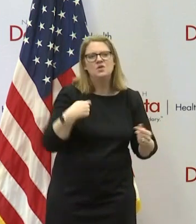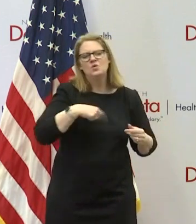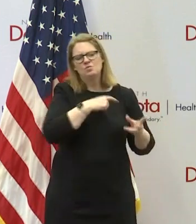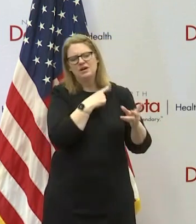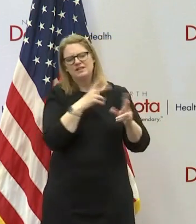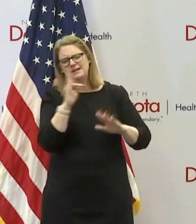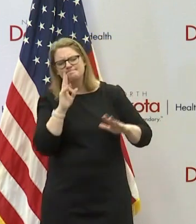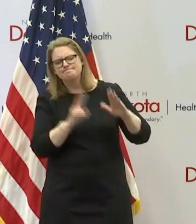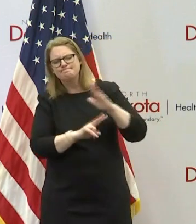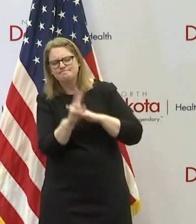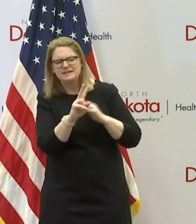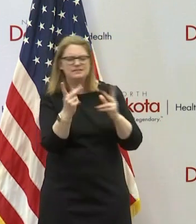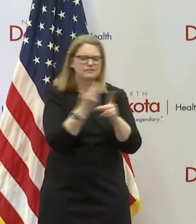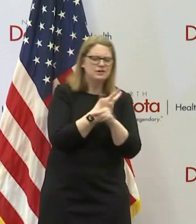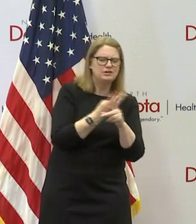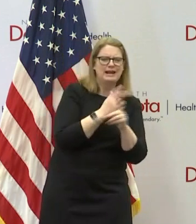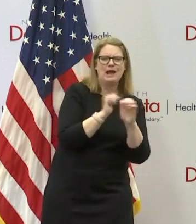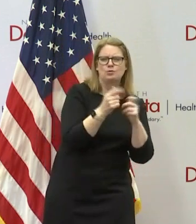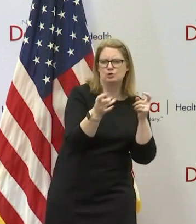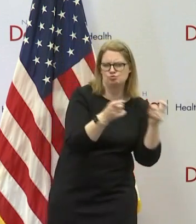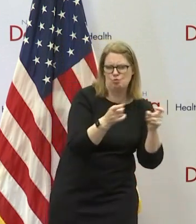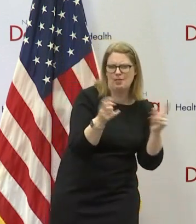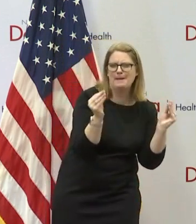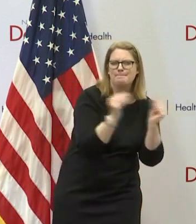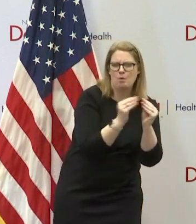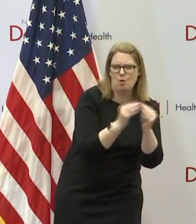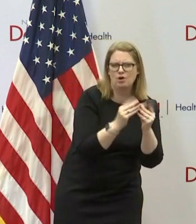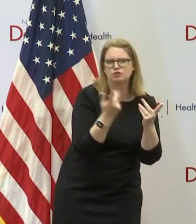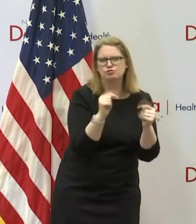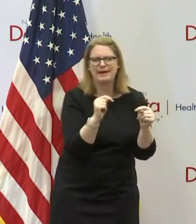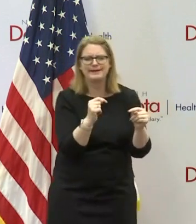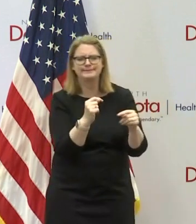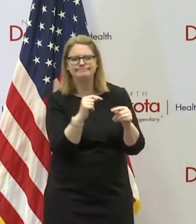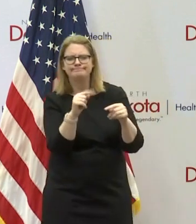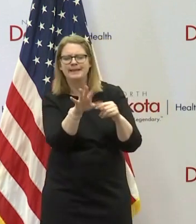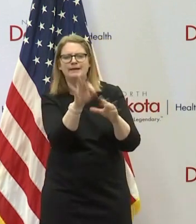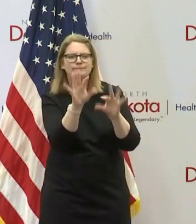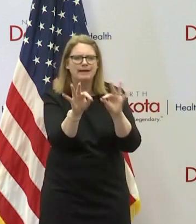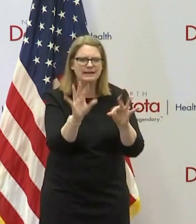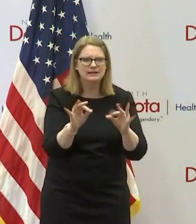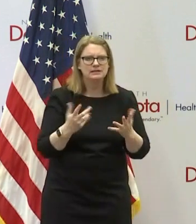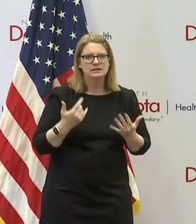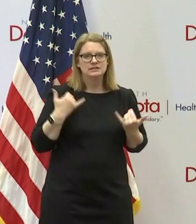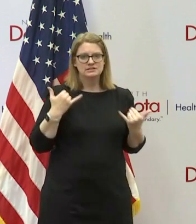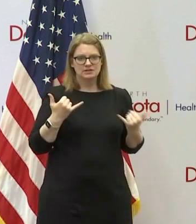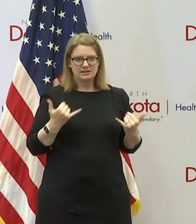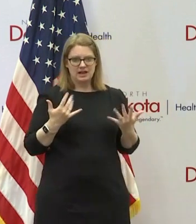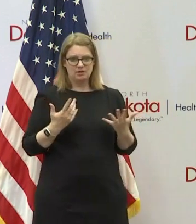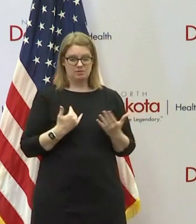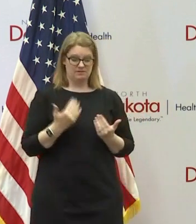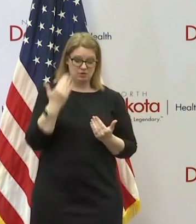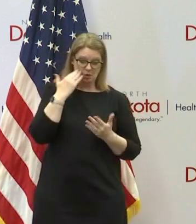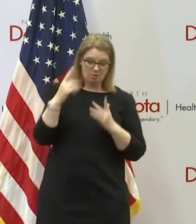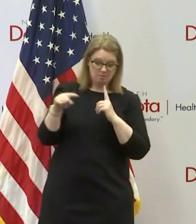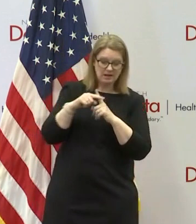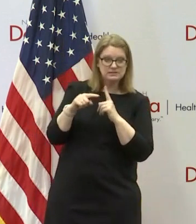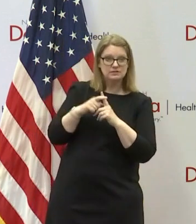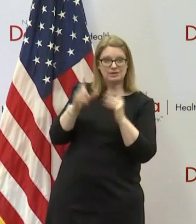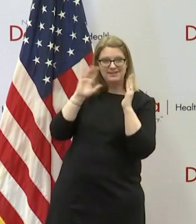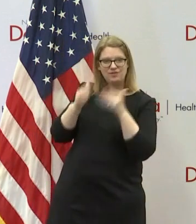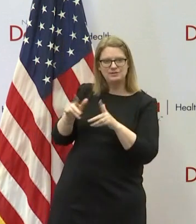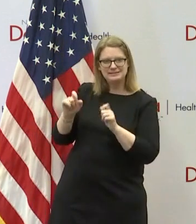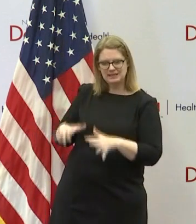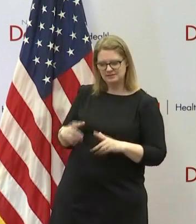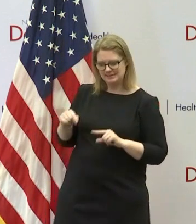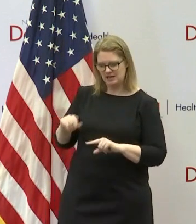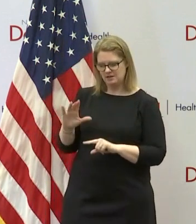us keep that inbound testing up, and then we're going to focus a lot of our outbound testing in areas where we've got known positives. For right now, today, that